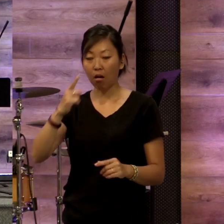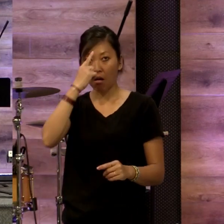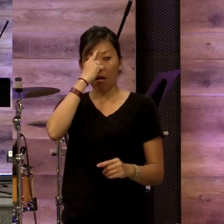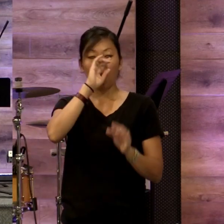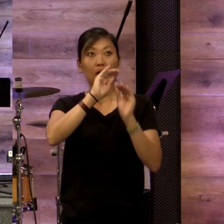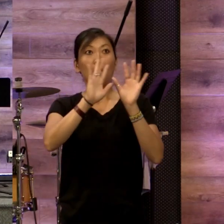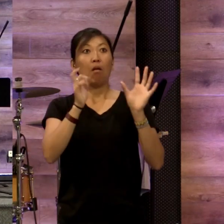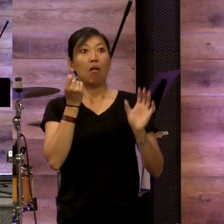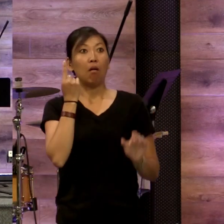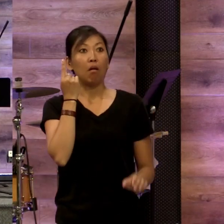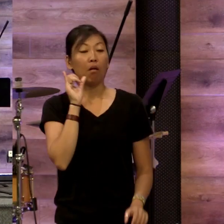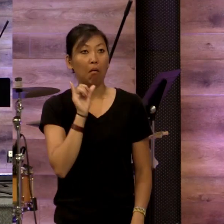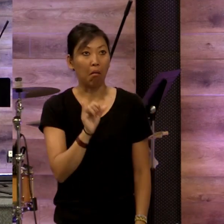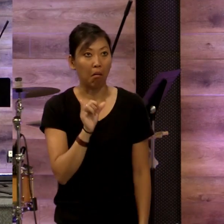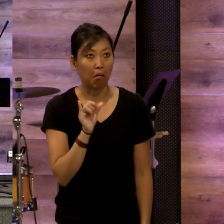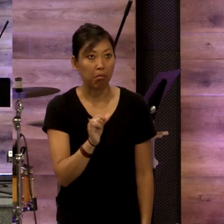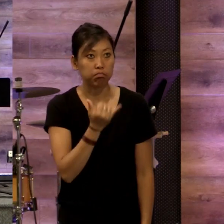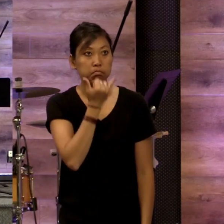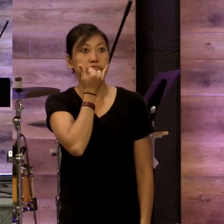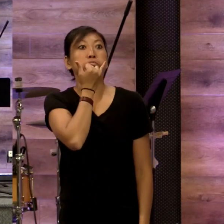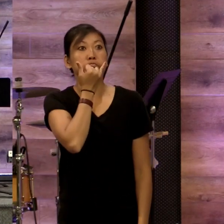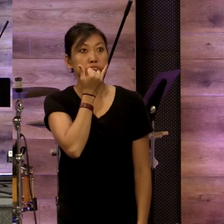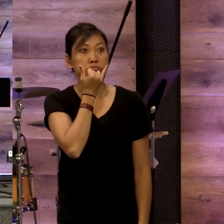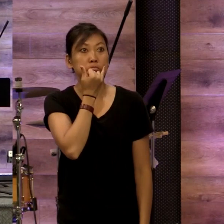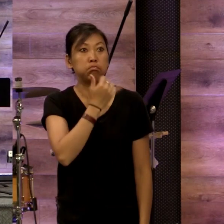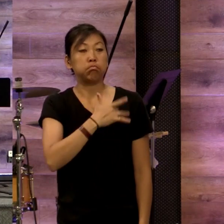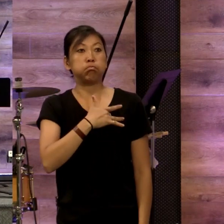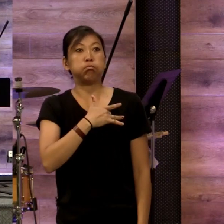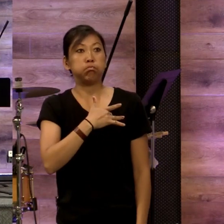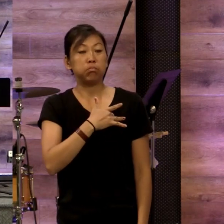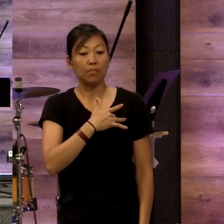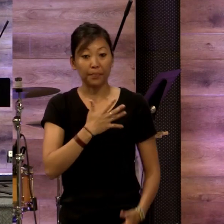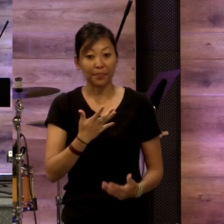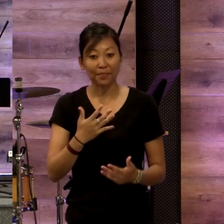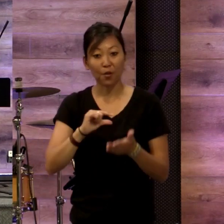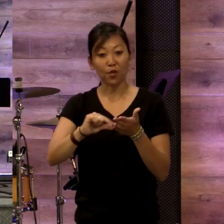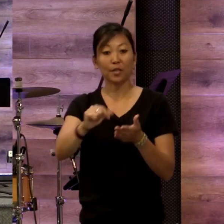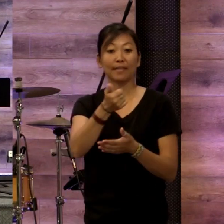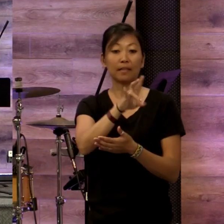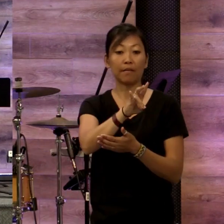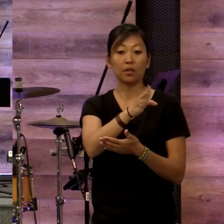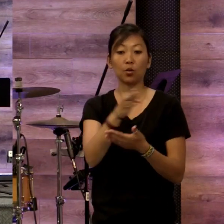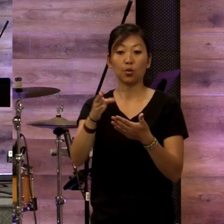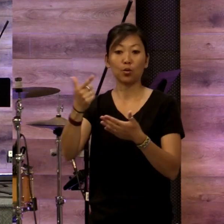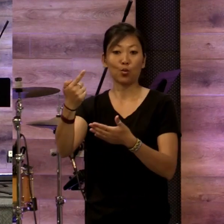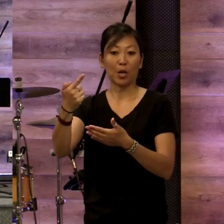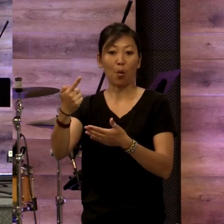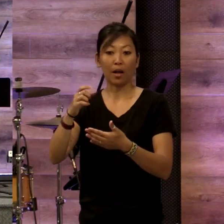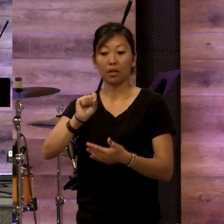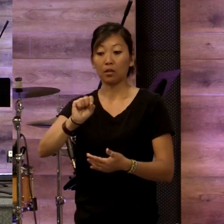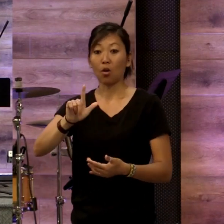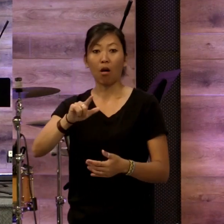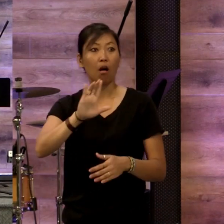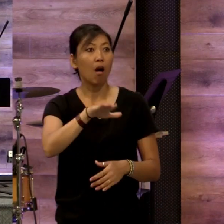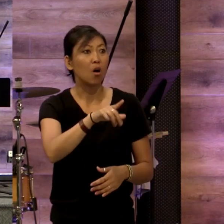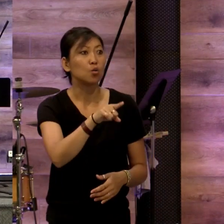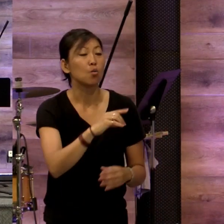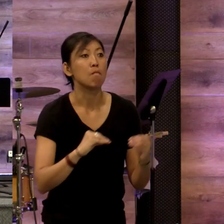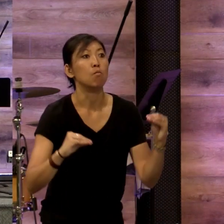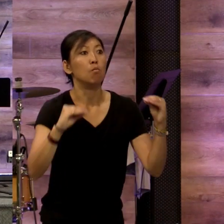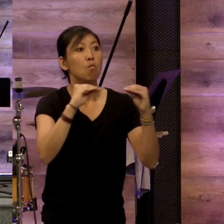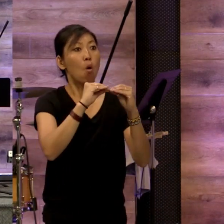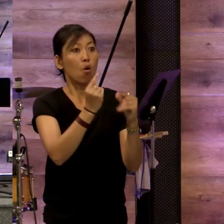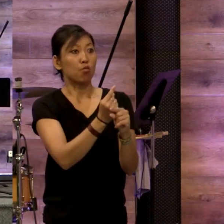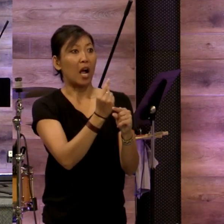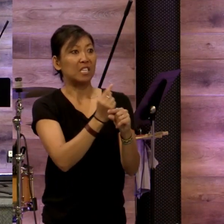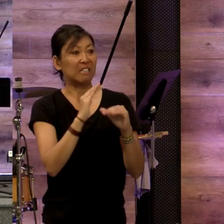Saul sees reality rightly and he's cut to the heart. Verses 17 to 21 are beautiful. He said to David, you are more righteous